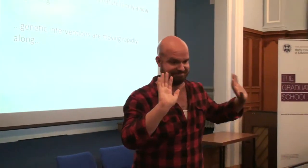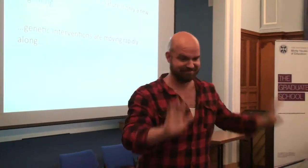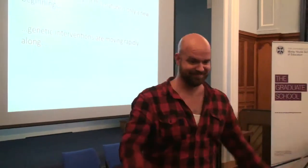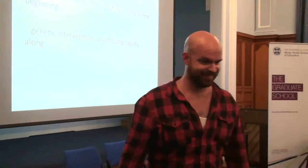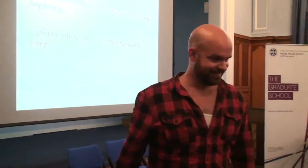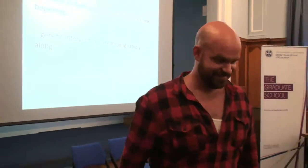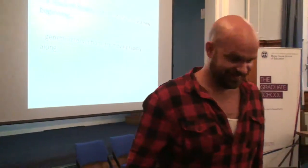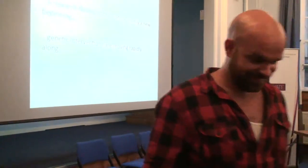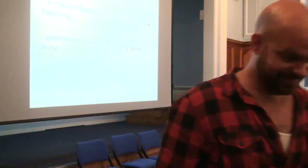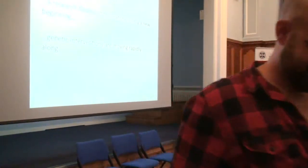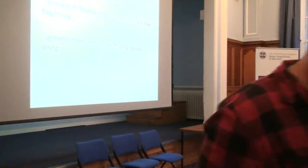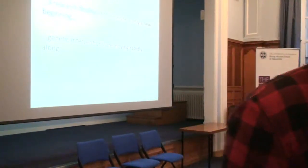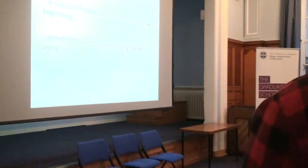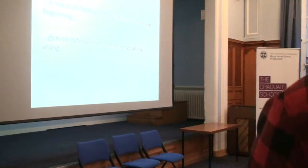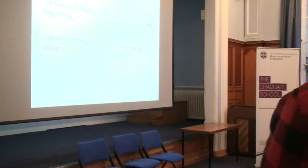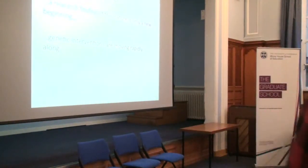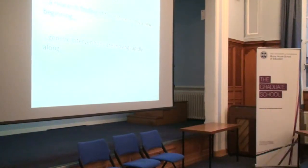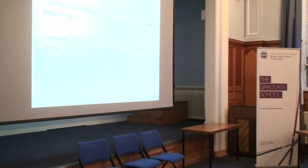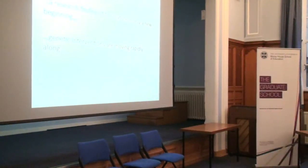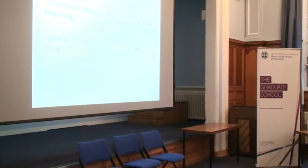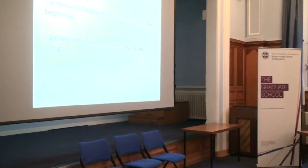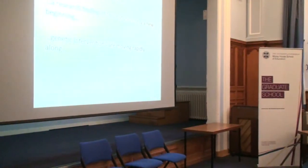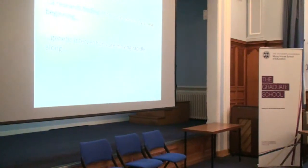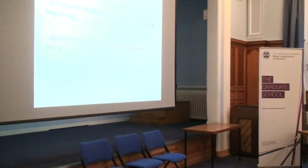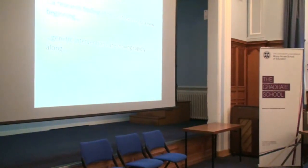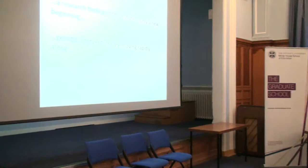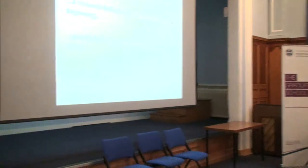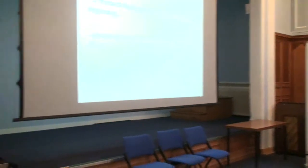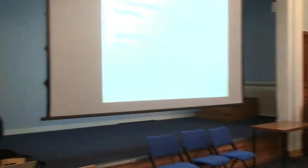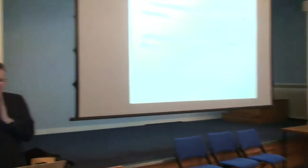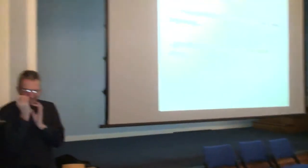in whether you had considered that at all in your research, and I just wanted to make sure that I was clear and everyone can understand me.